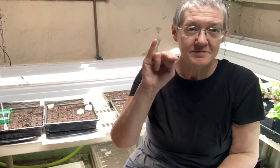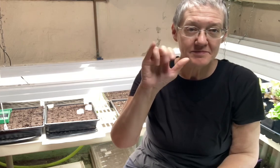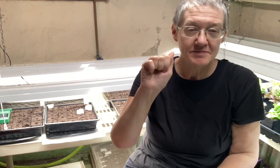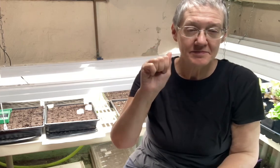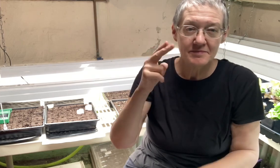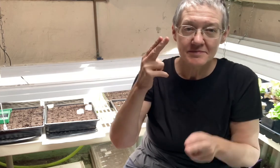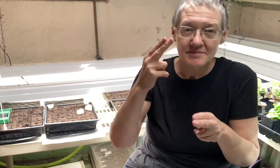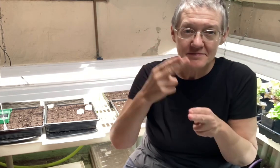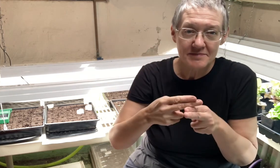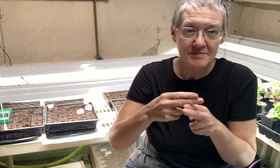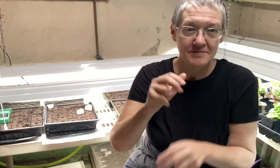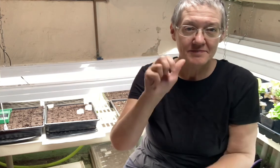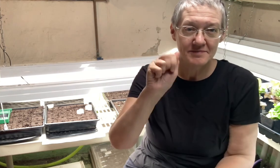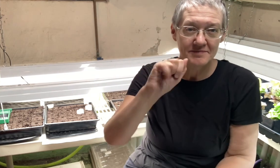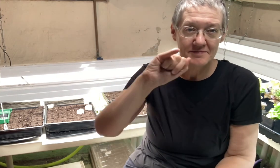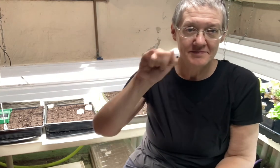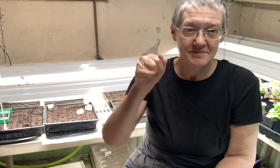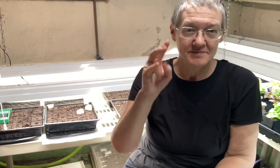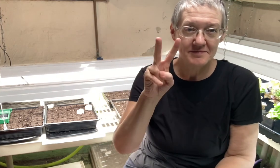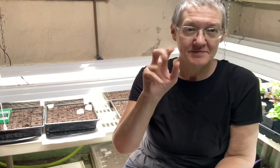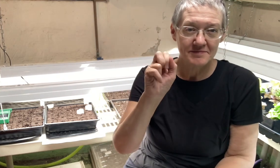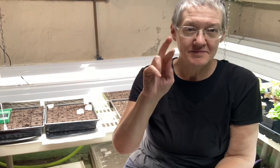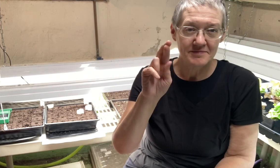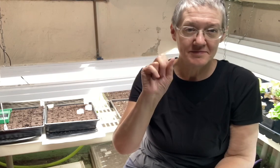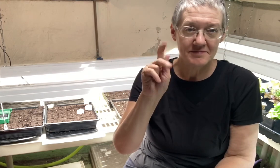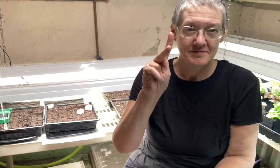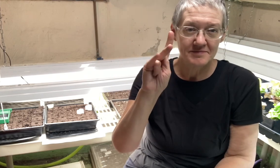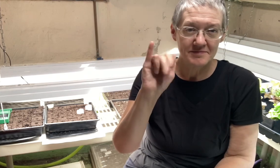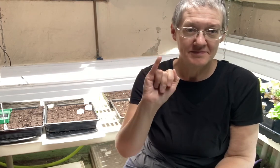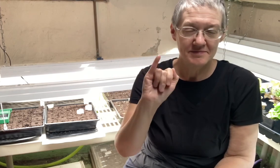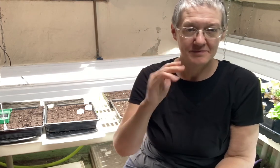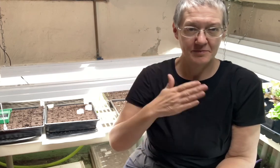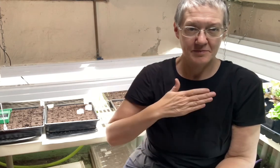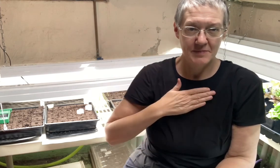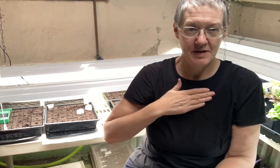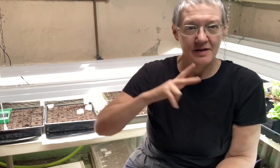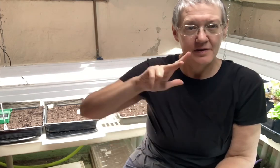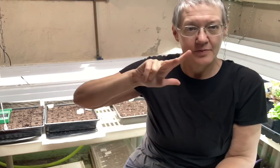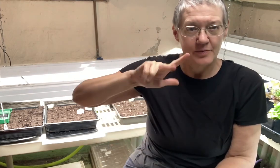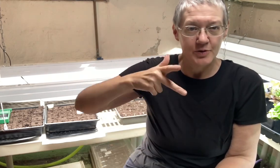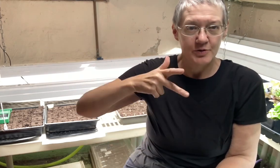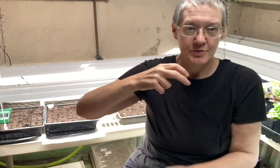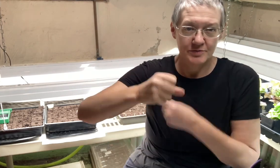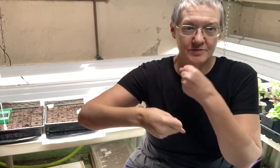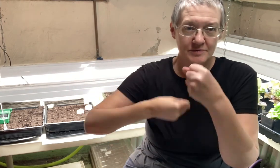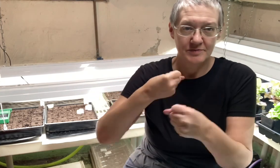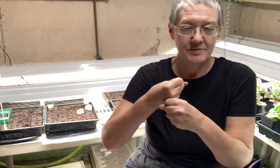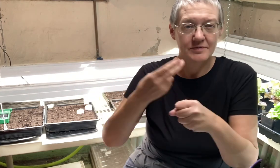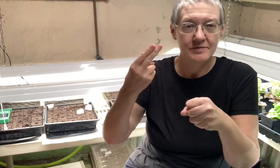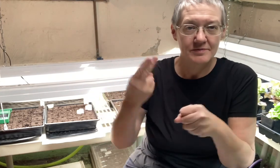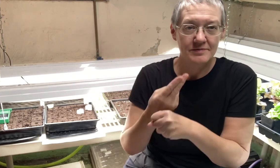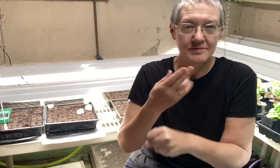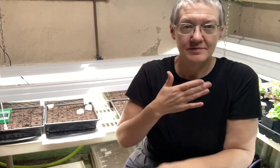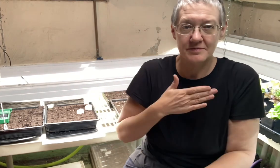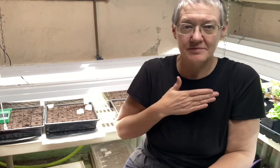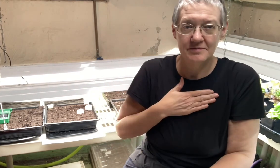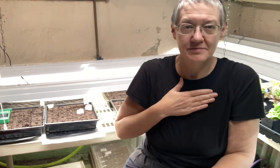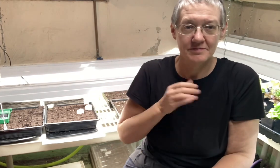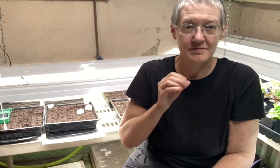Macedonia originally. And it's called Ivarski. And this is the 3rd year I'm using